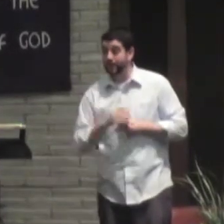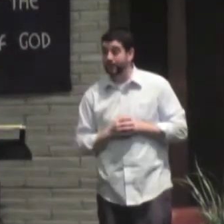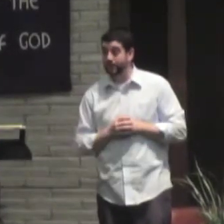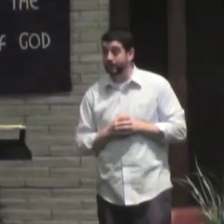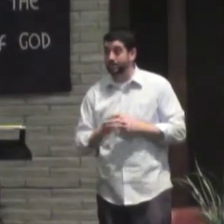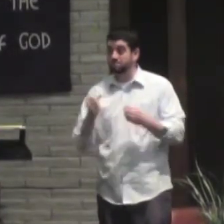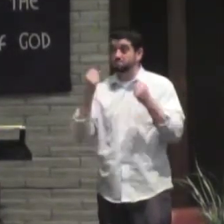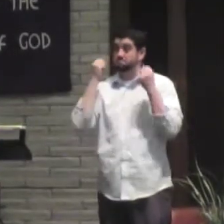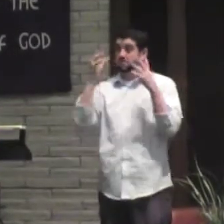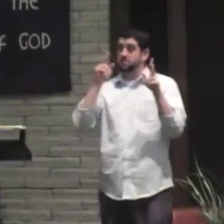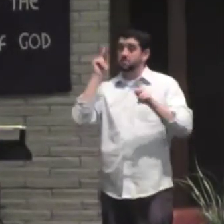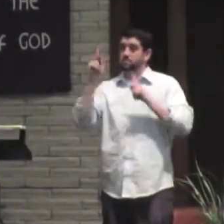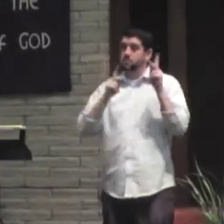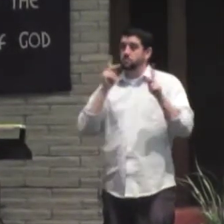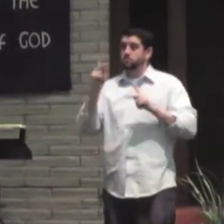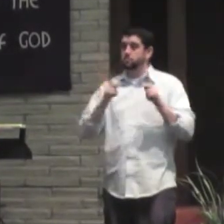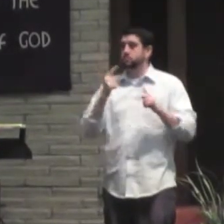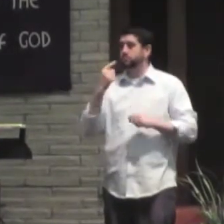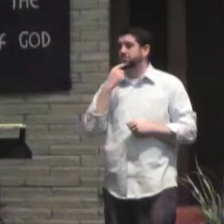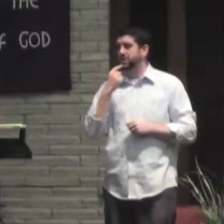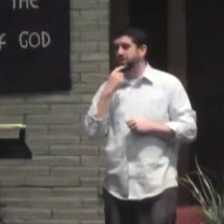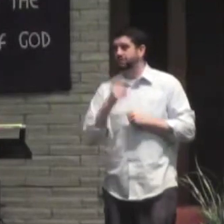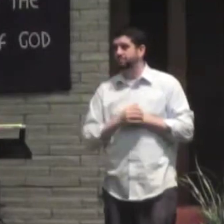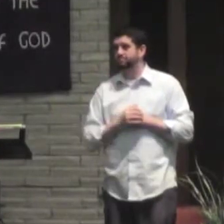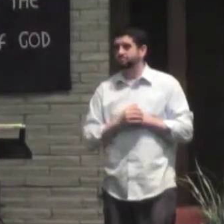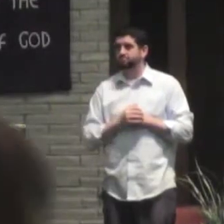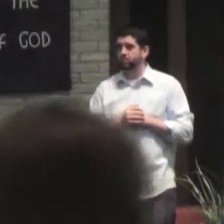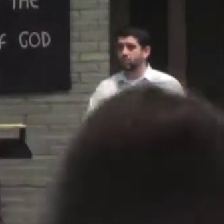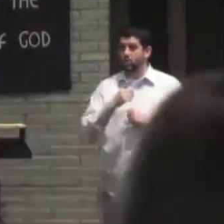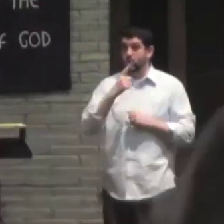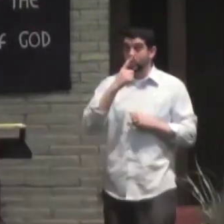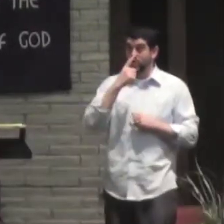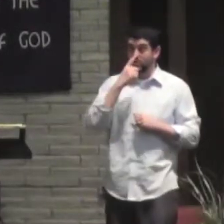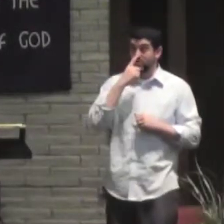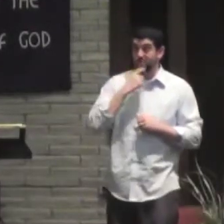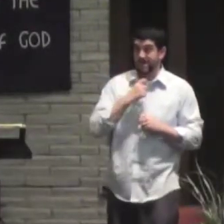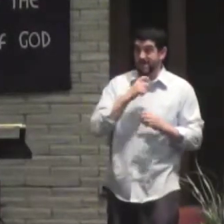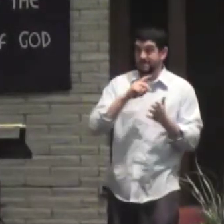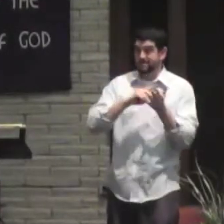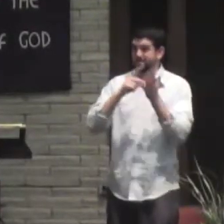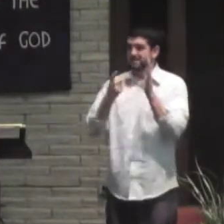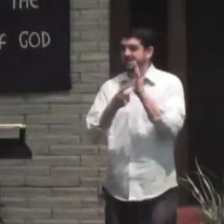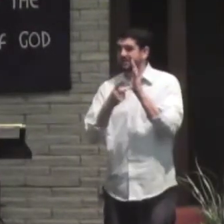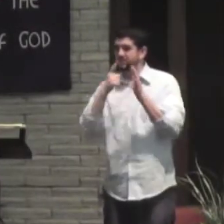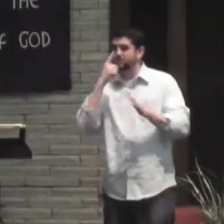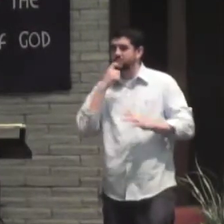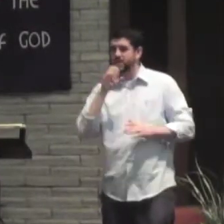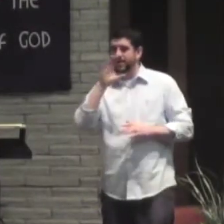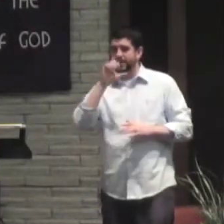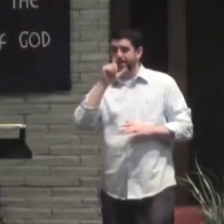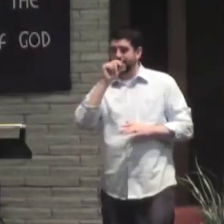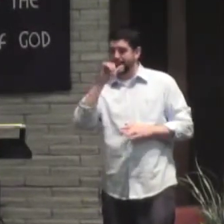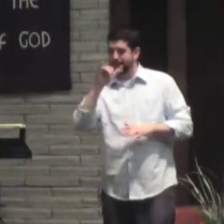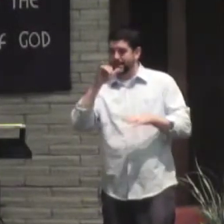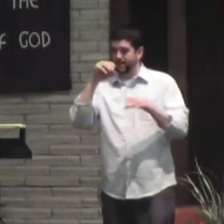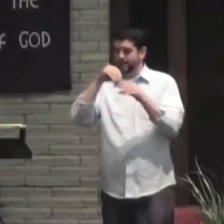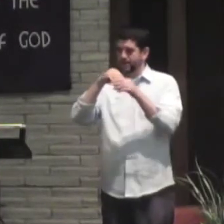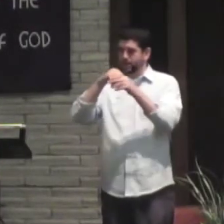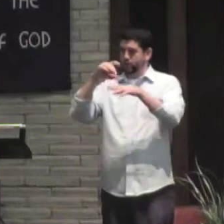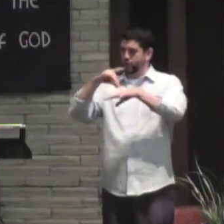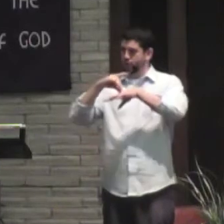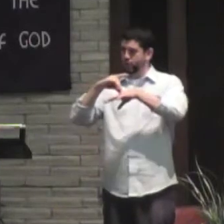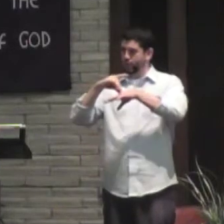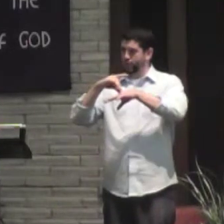Many people say this is in relation to the red clay of the earth, the very